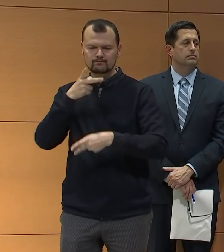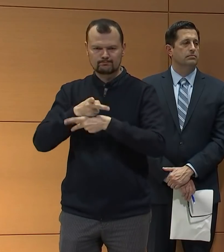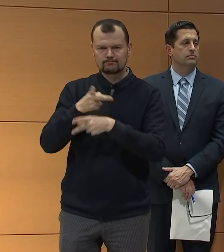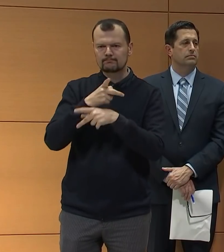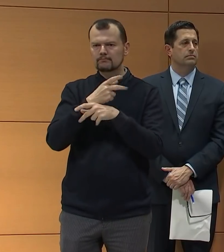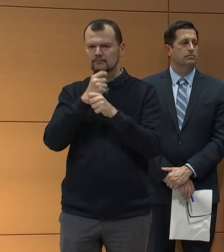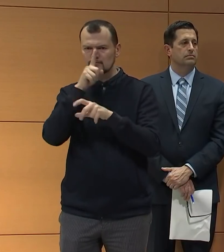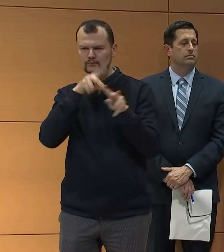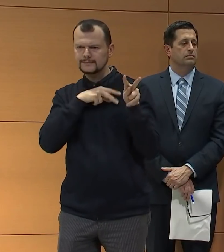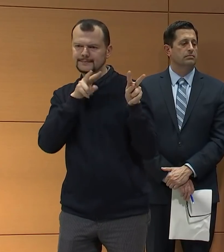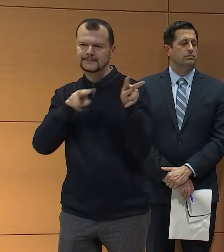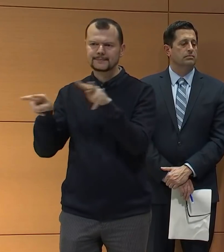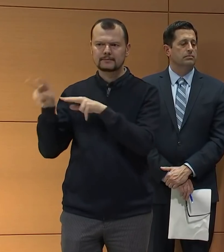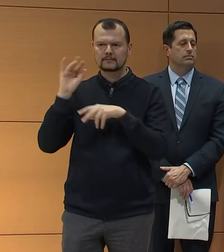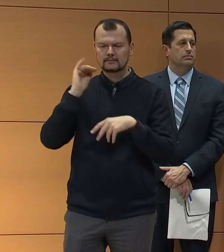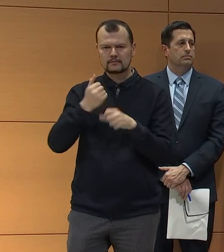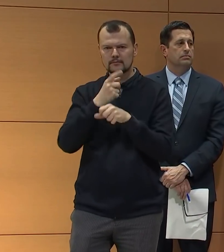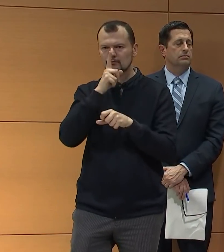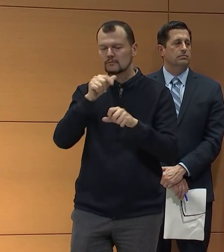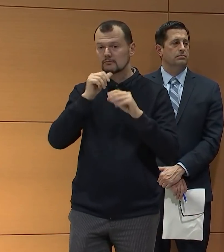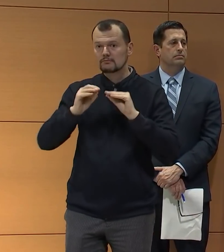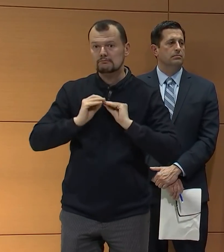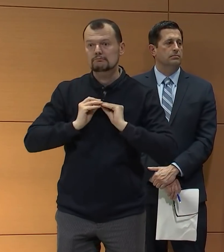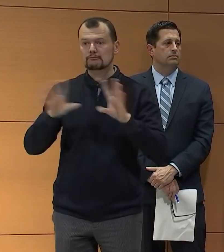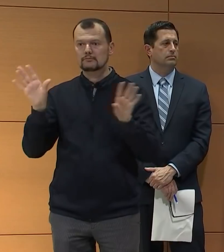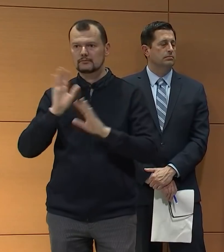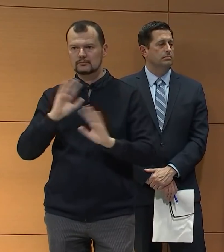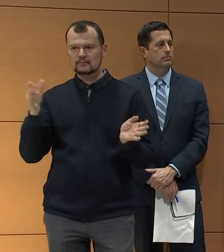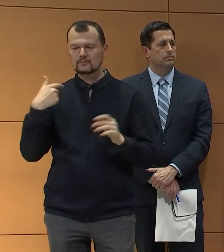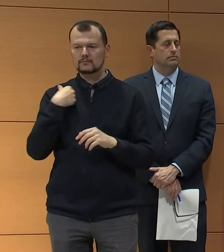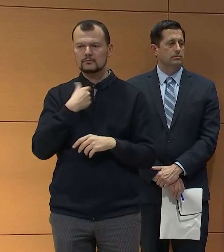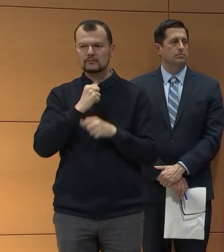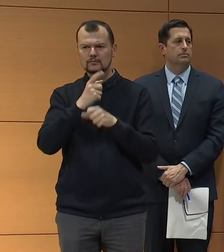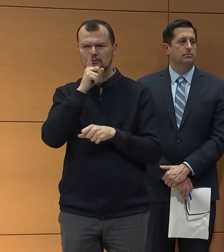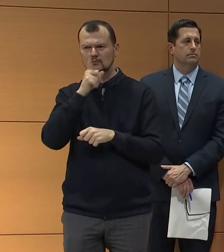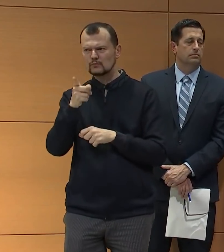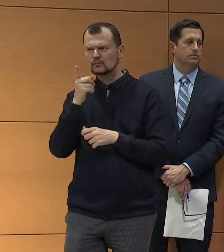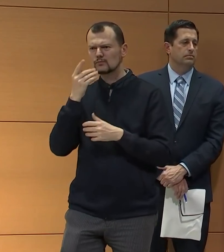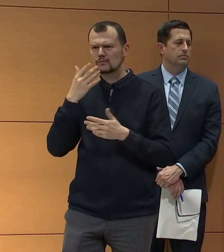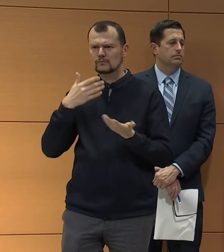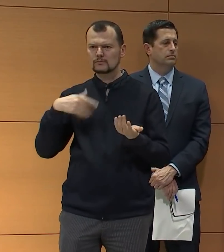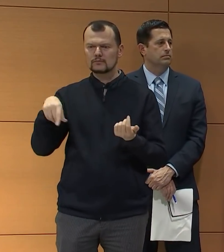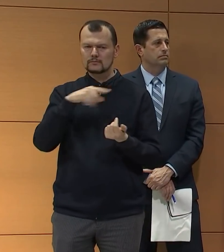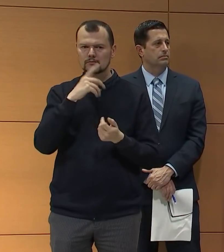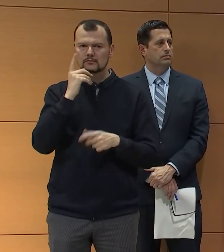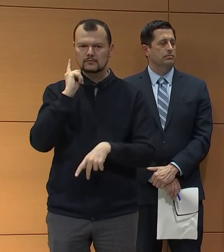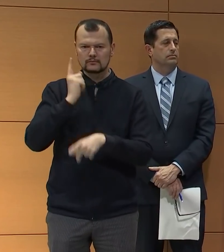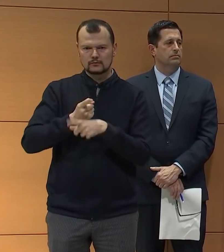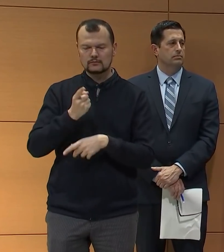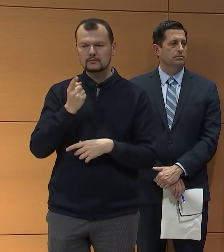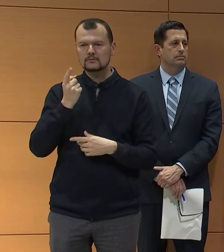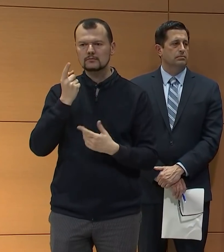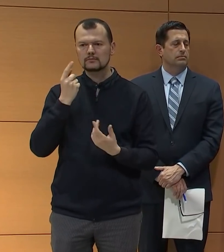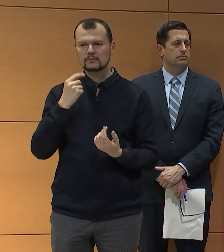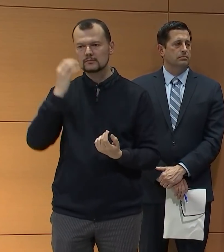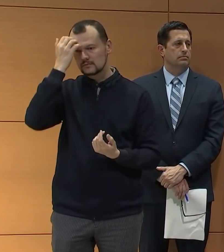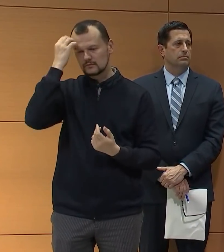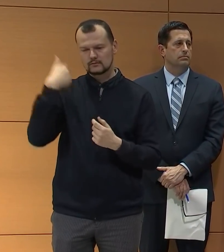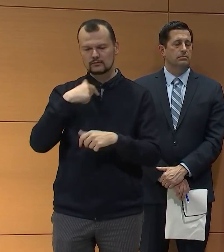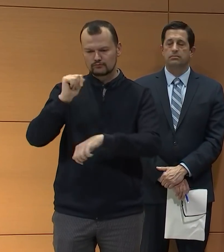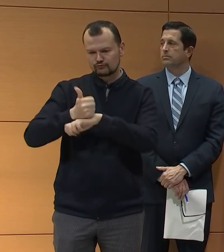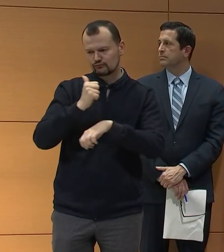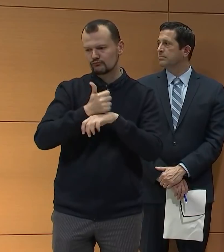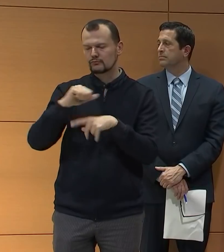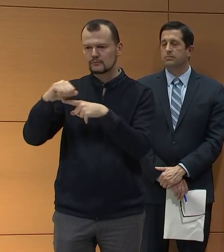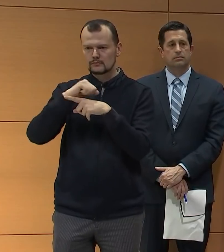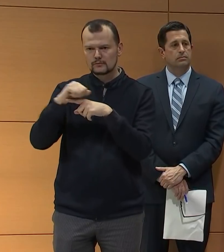outbreak when it was not even anywhere close to the United States. During that period of time, we've assured that we've got our teams trained up, that we focused on